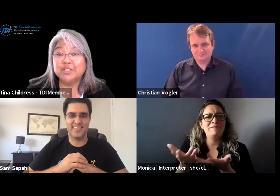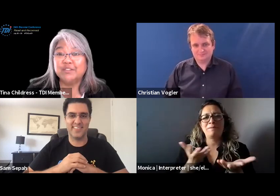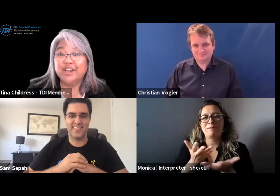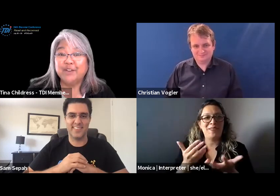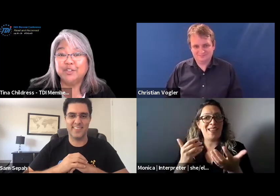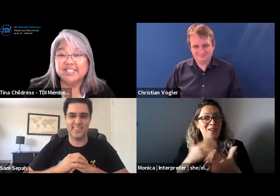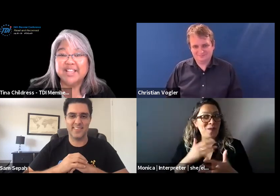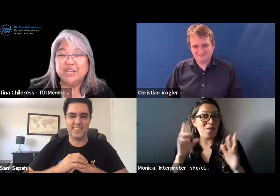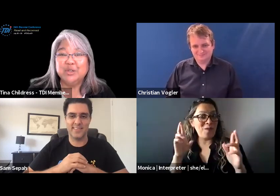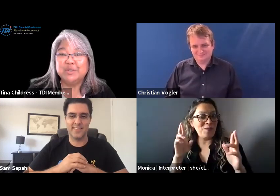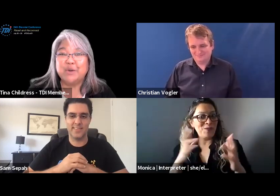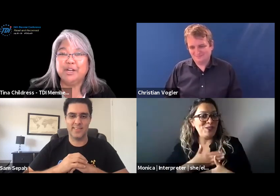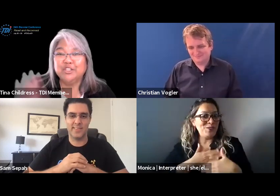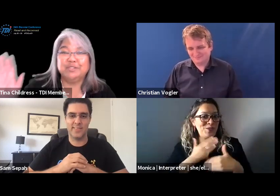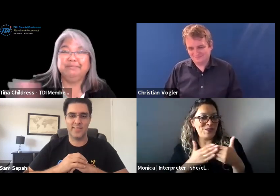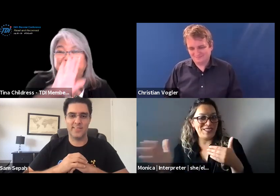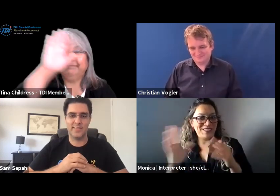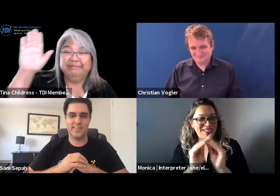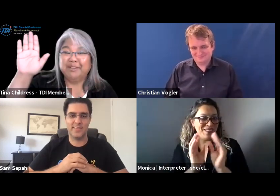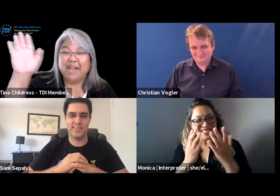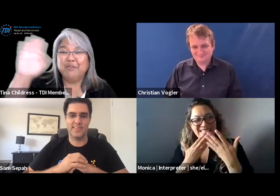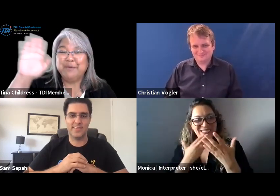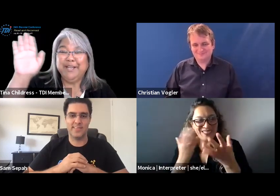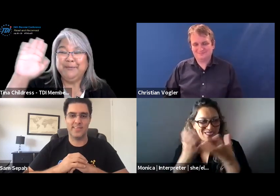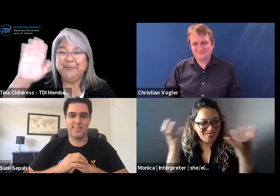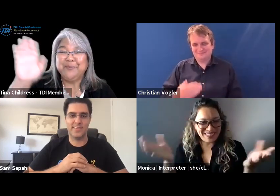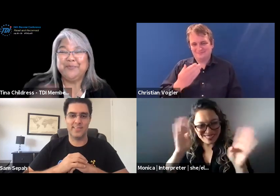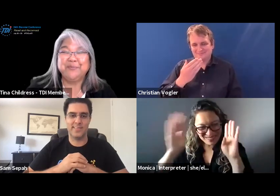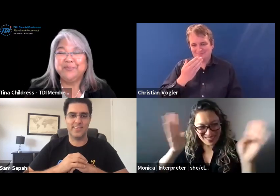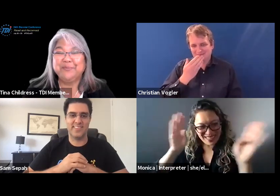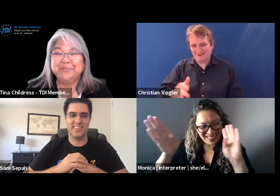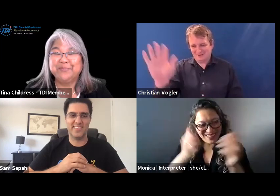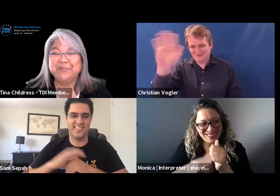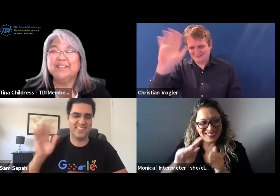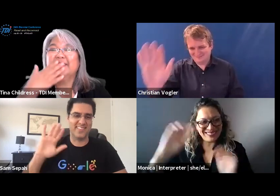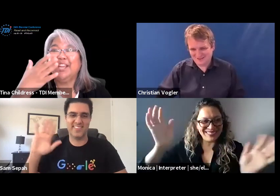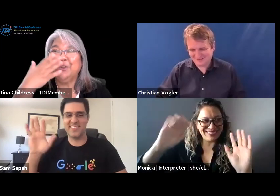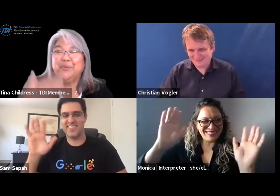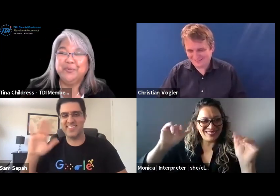of the conference. Thank you so much. Bye, everybody. Thank you.